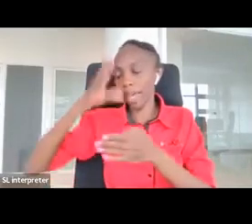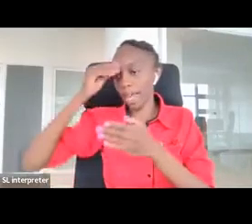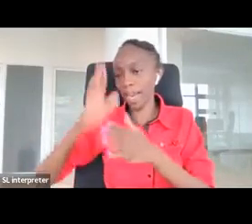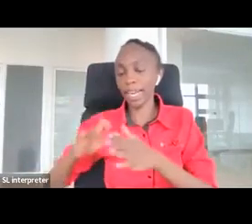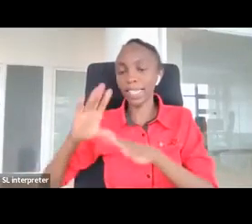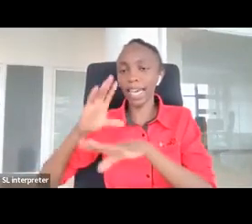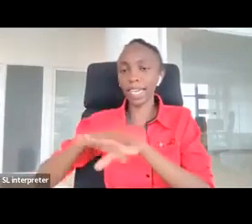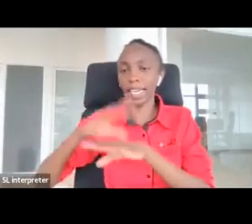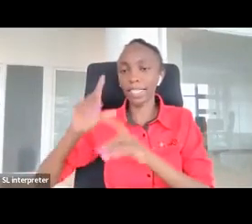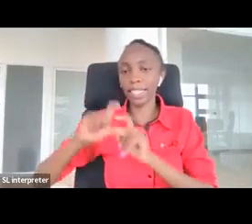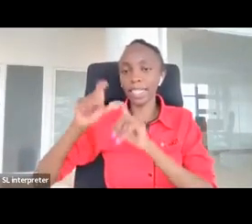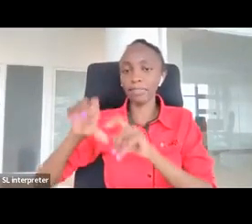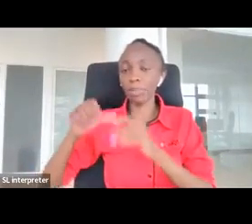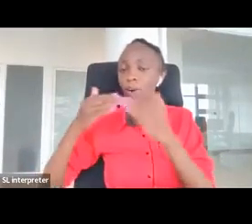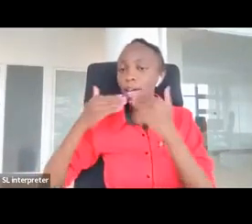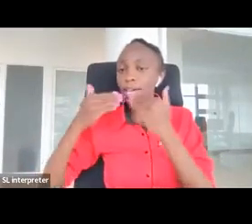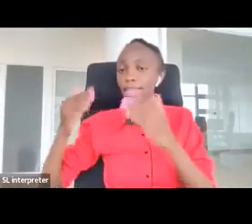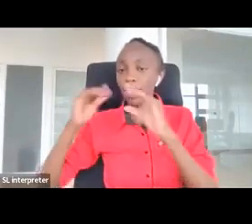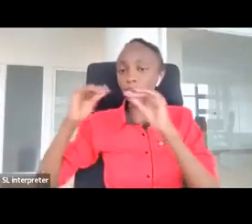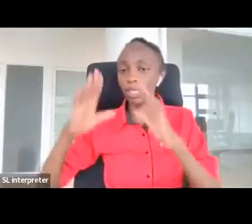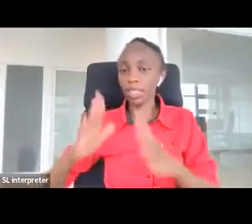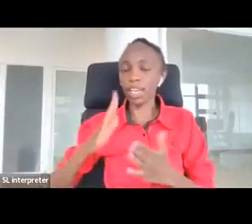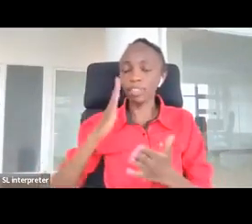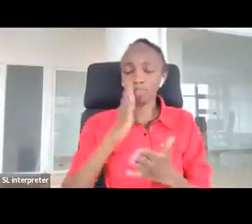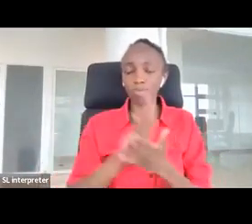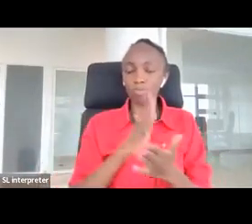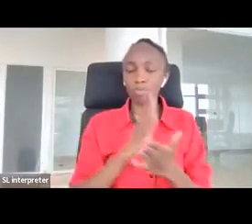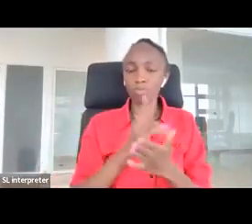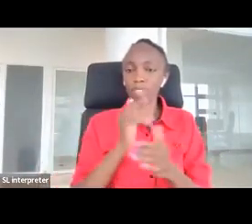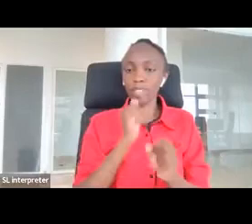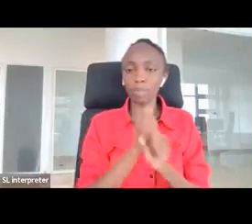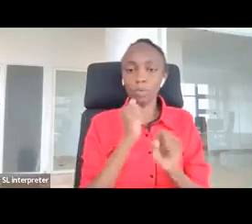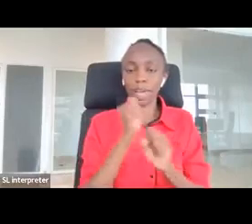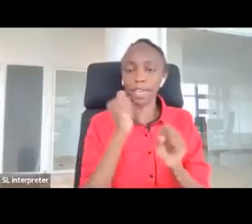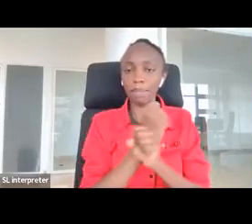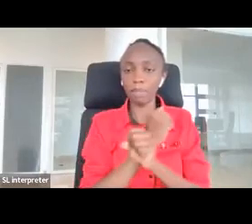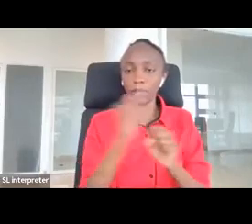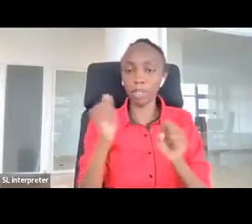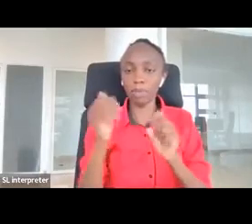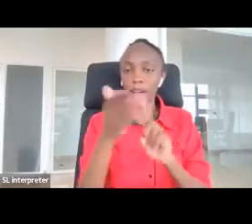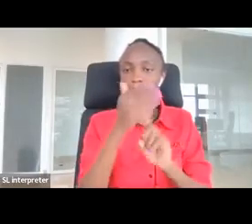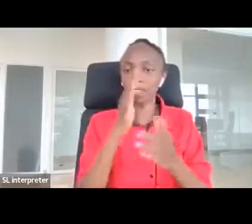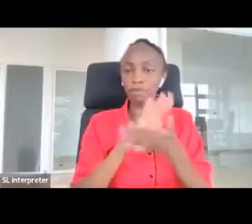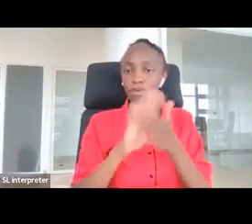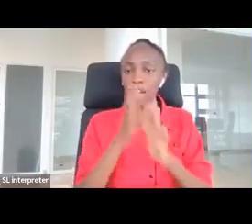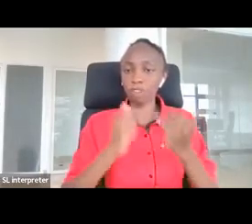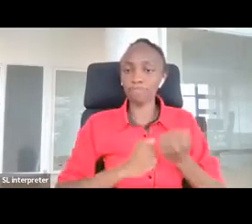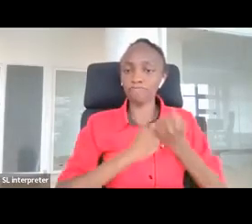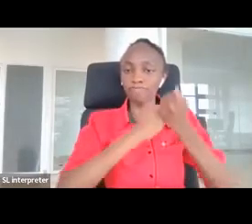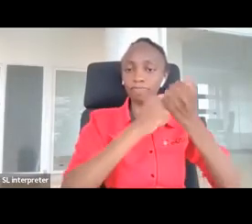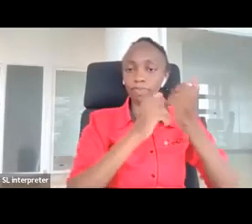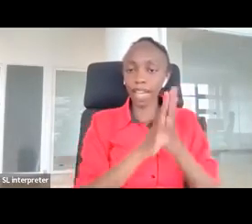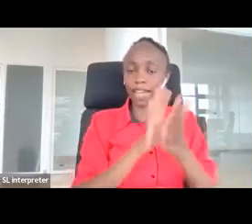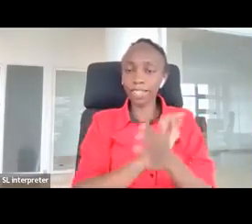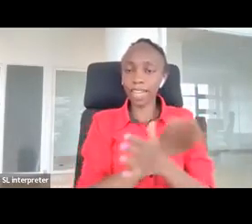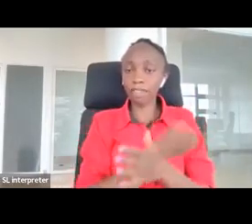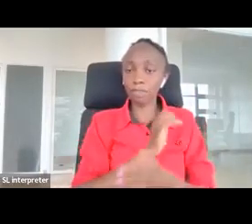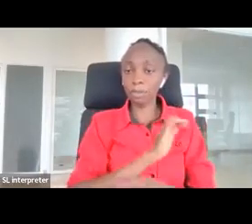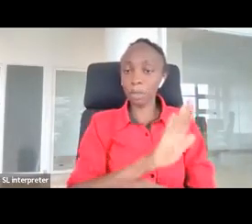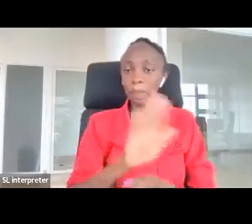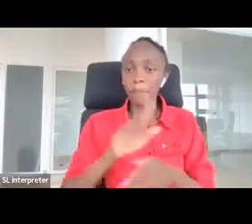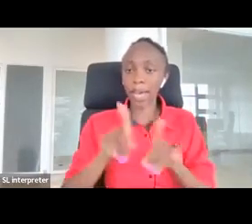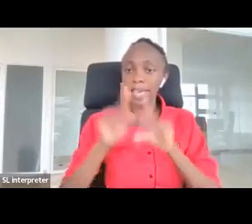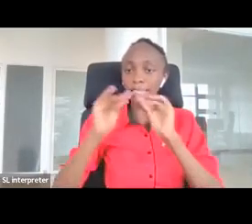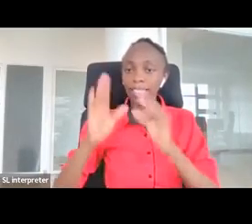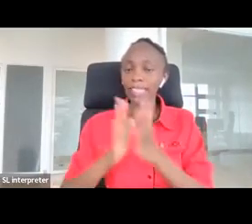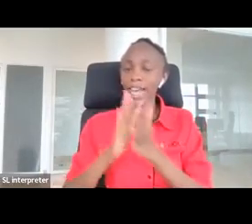teachers so much. Indeed, this work could not be achieved without your effort, your support, and all the good work that you put into